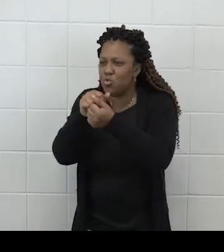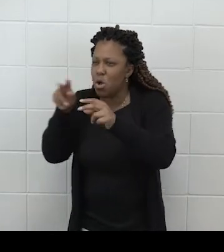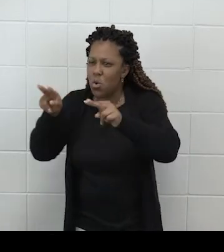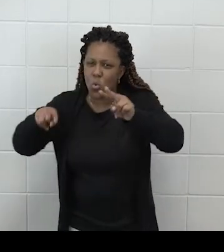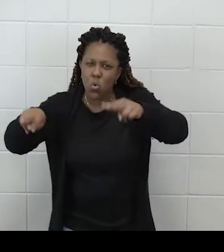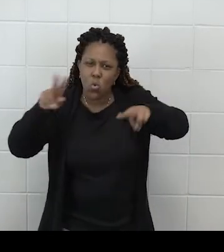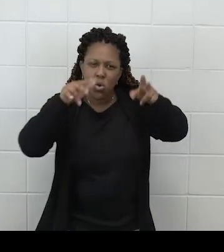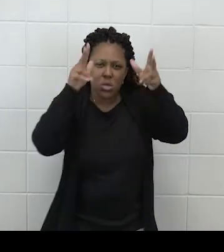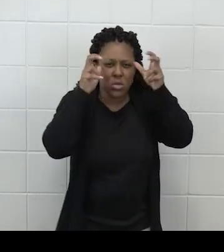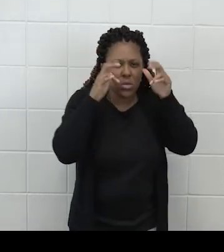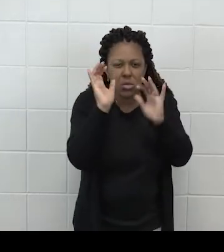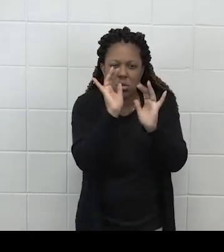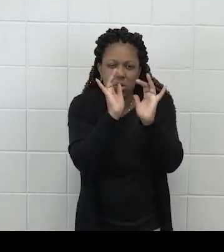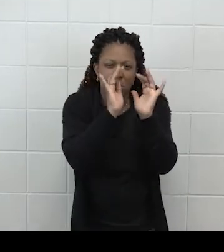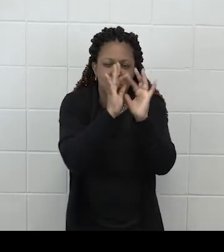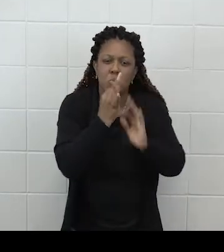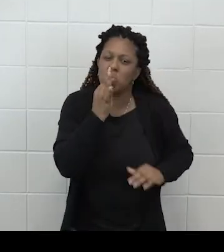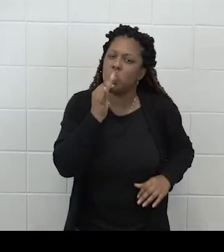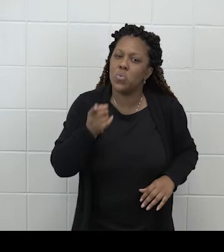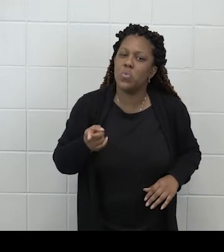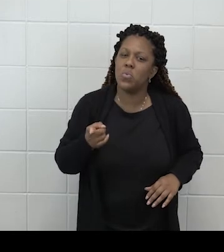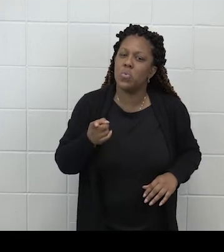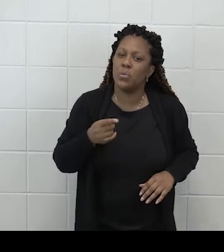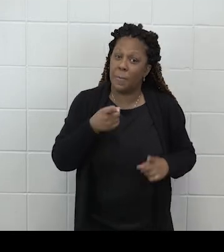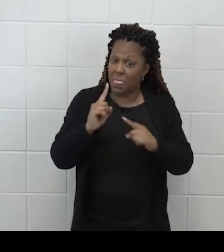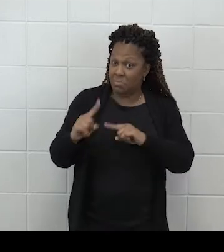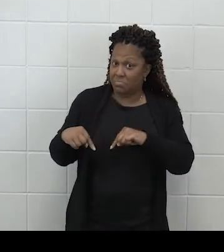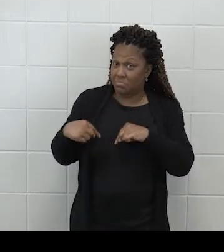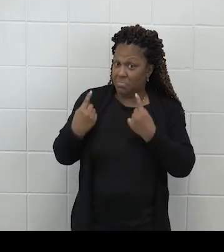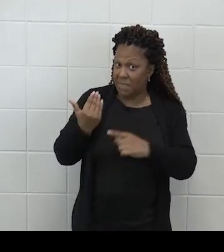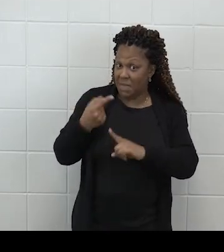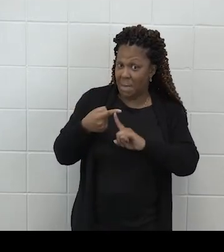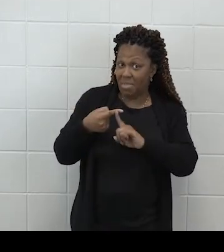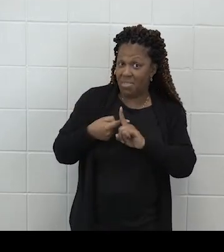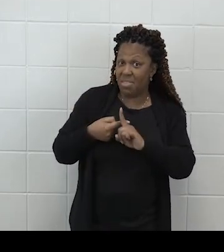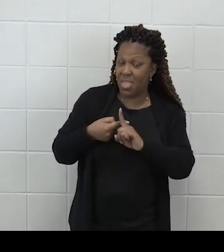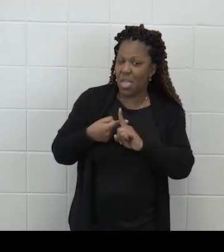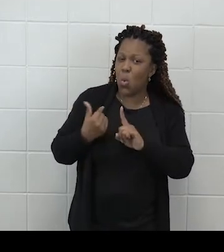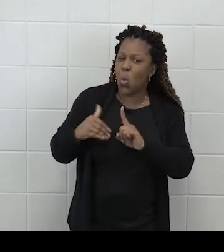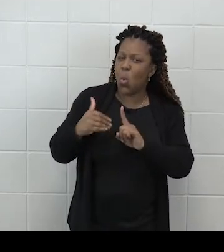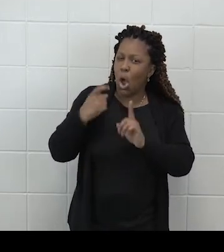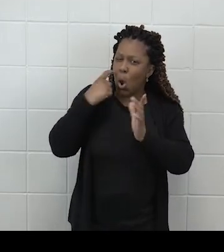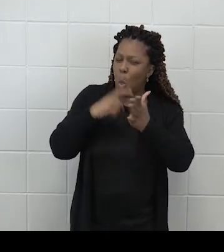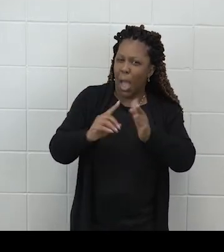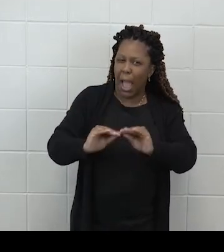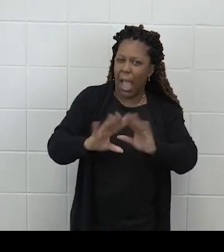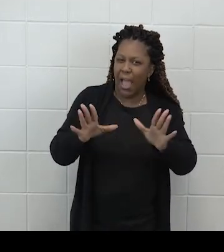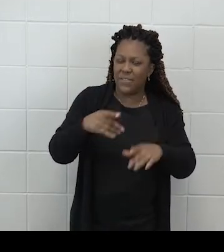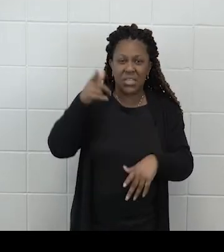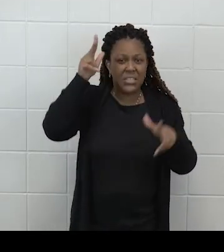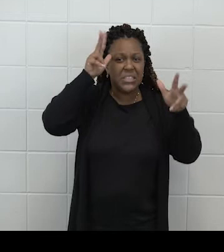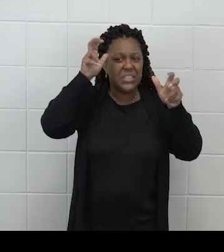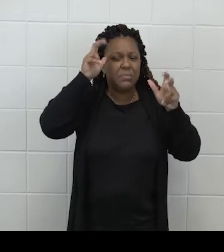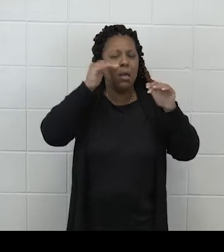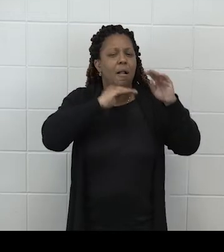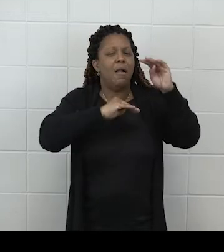past 15 months, the evidence of that is greater than ever. But the blessing for us is that Jesus came